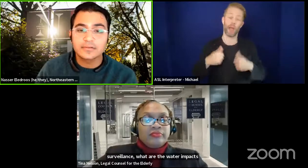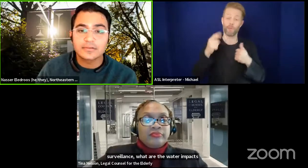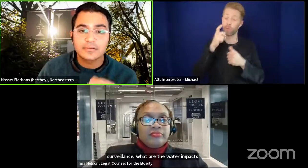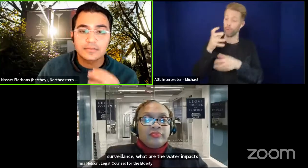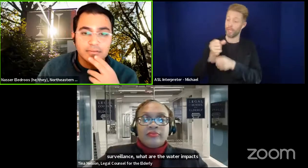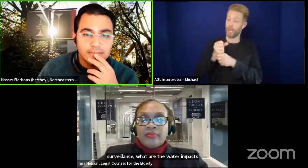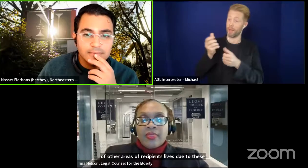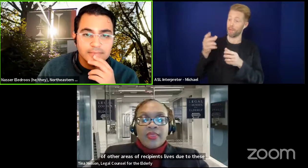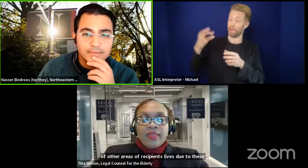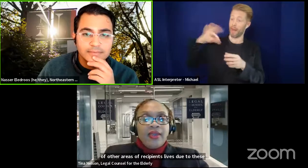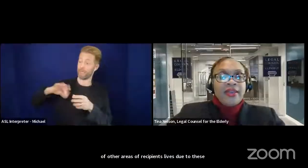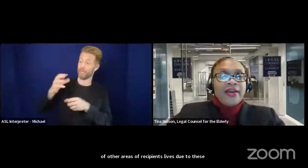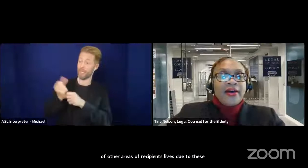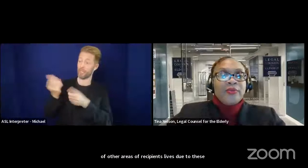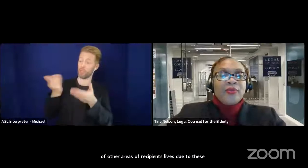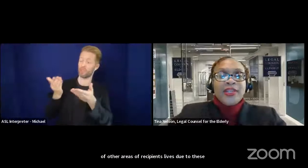practices?